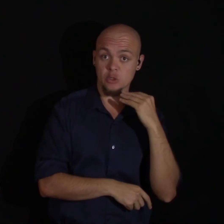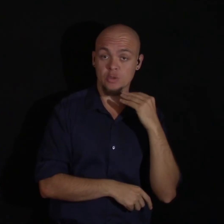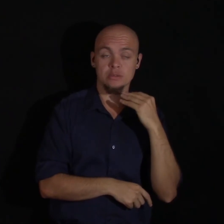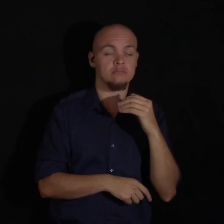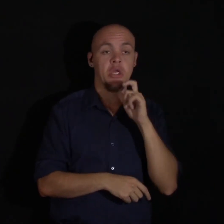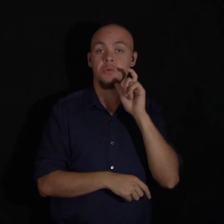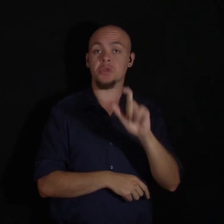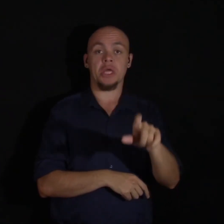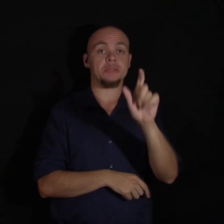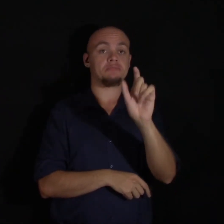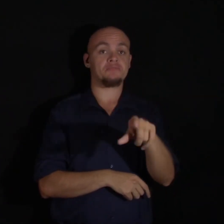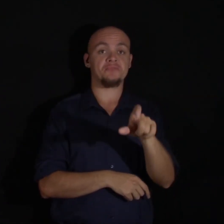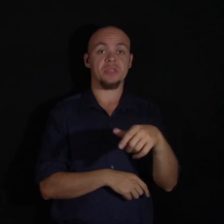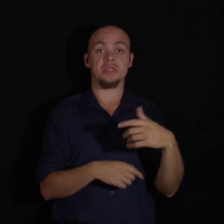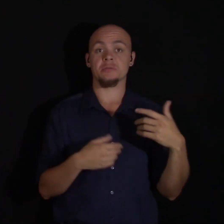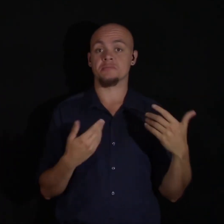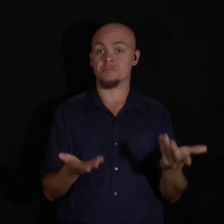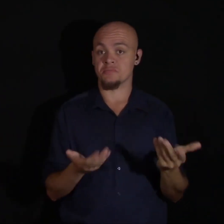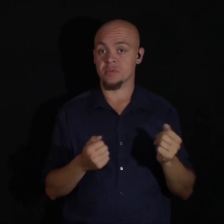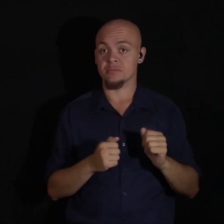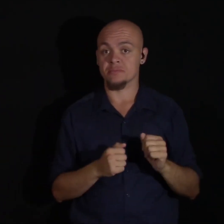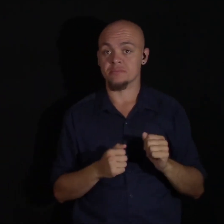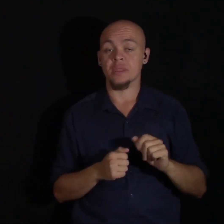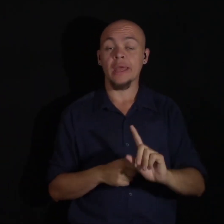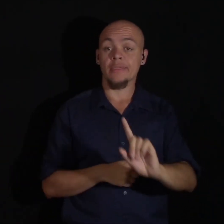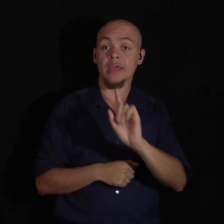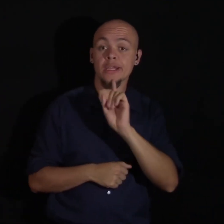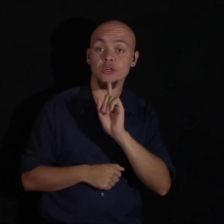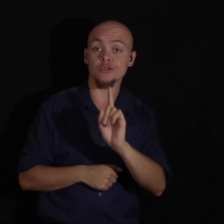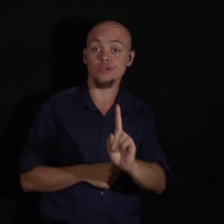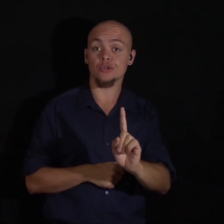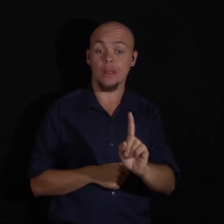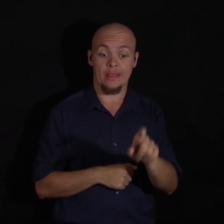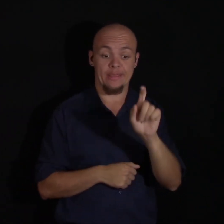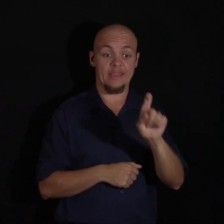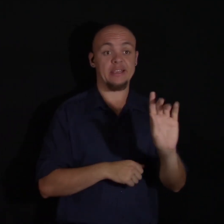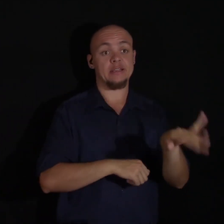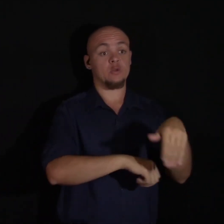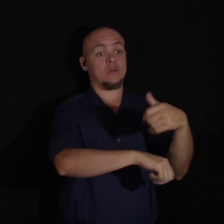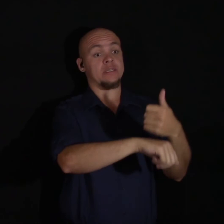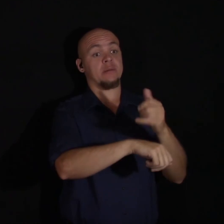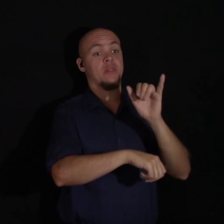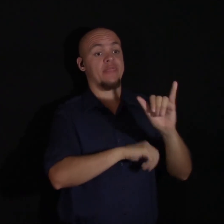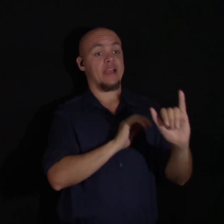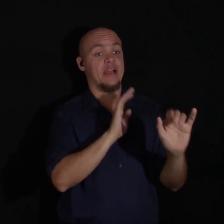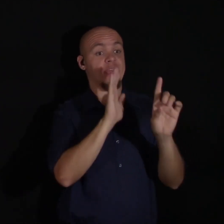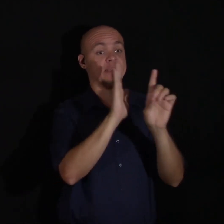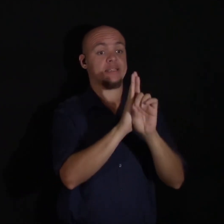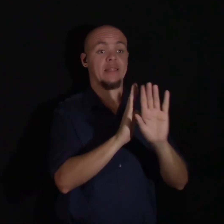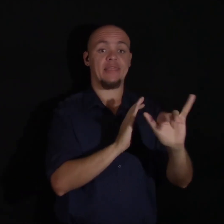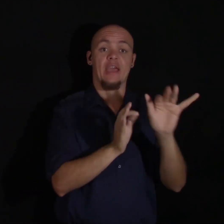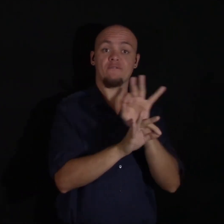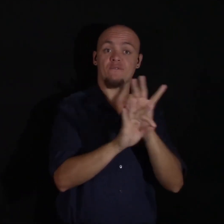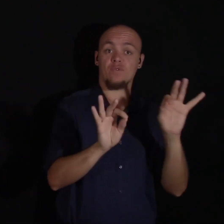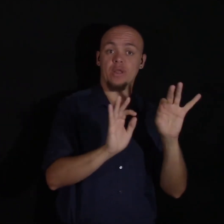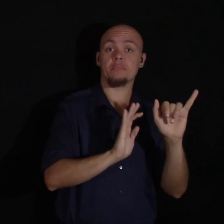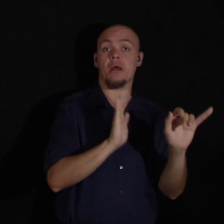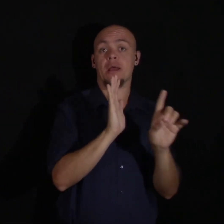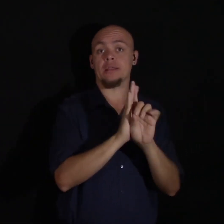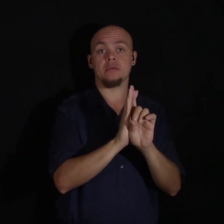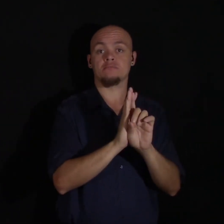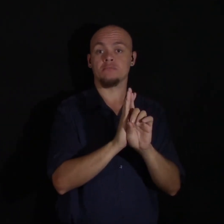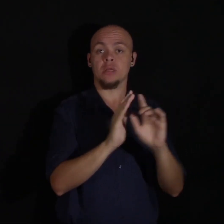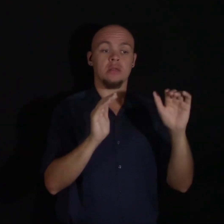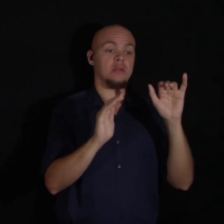longer necessary, then surely the need to assert that right or that freedom or that identity